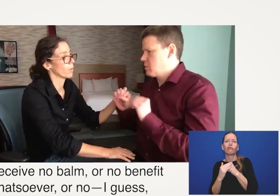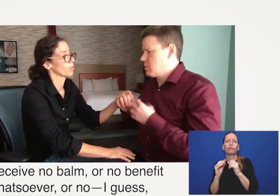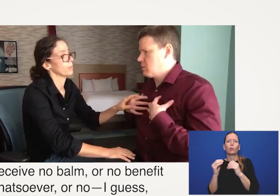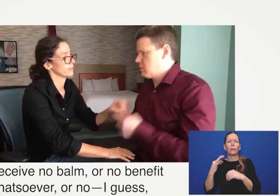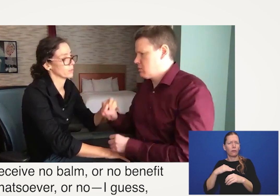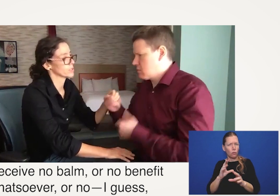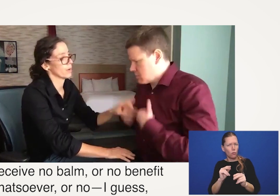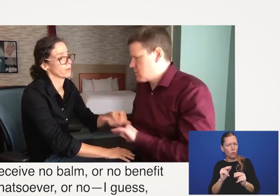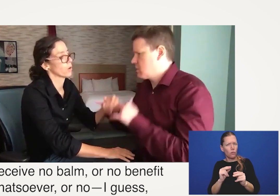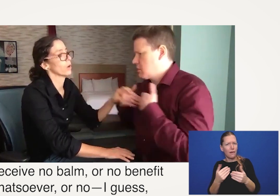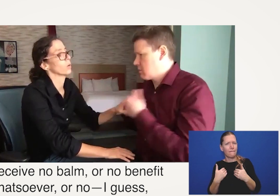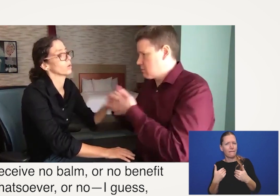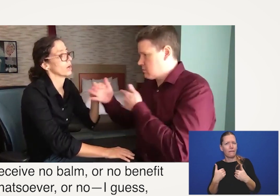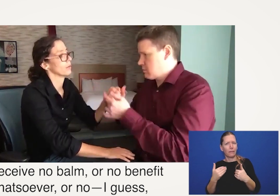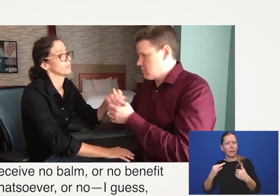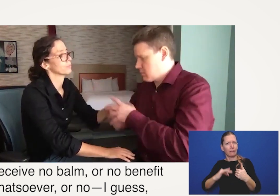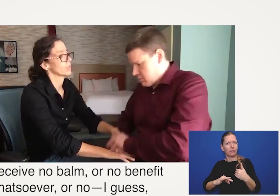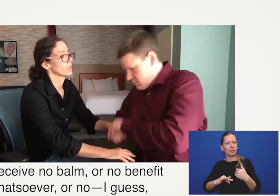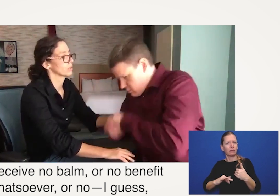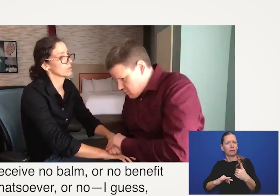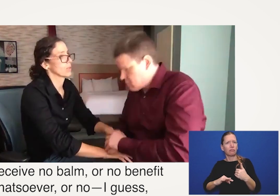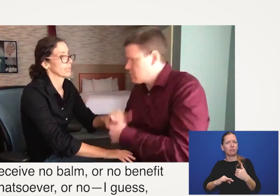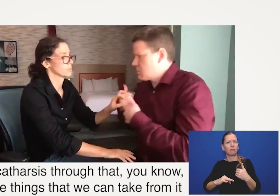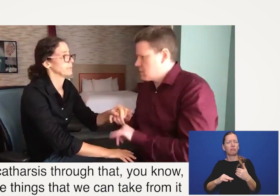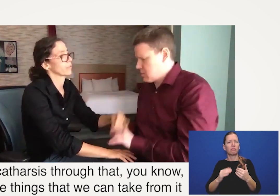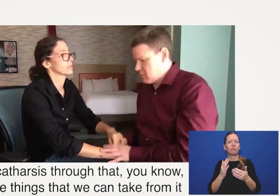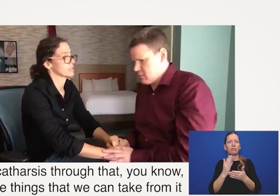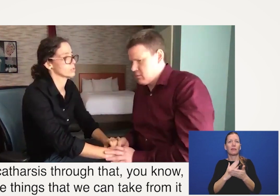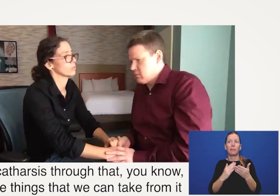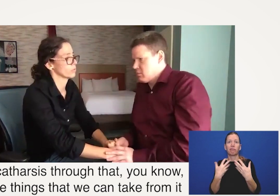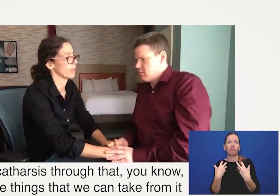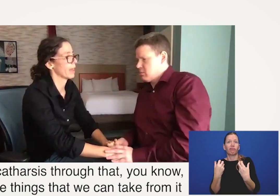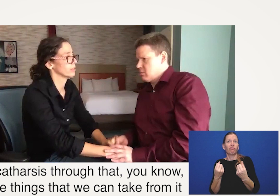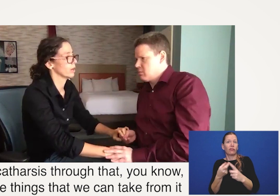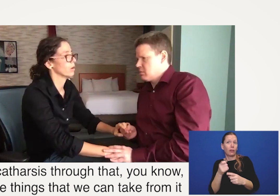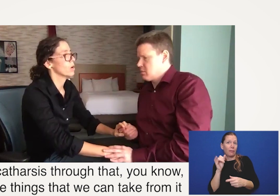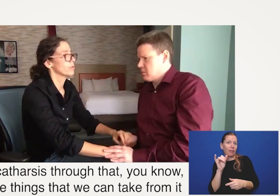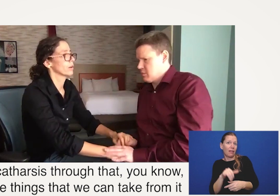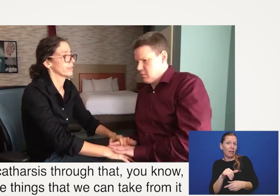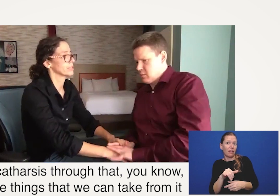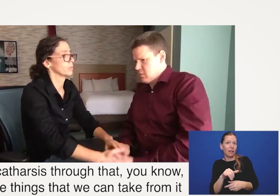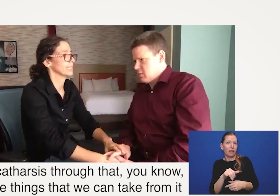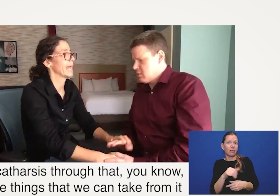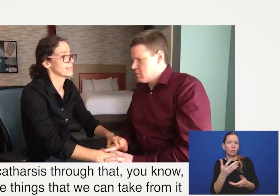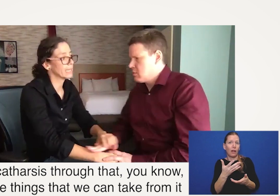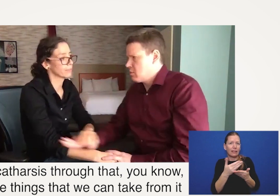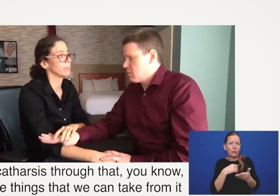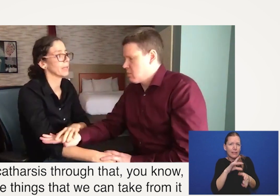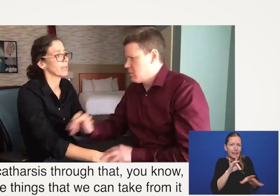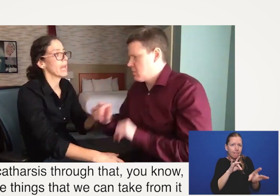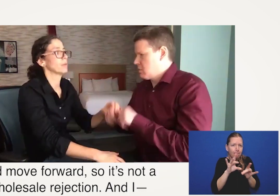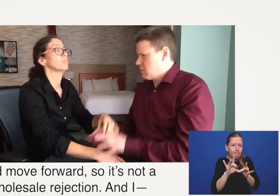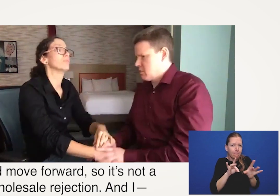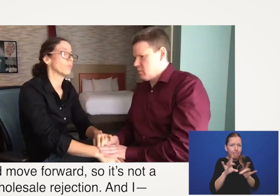balm or no benefit whatsoever, or no, I guess maybe catharsis through that. There are things that we can take from